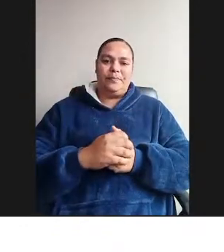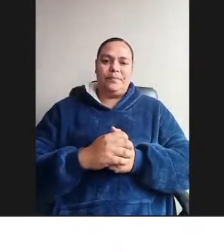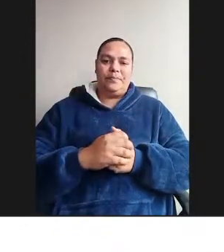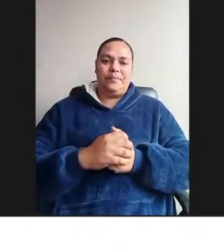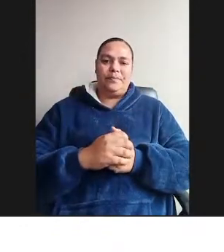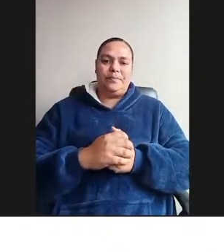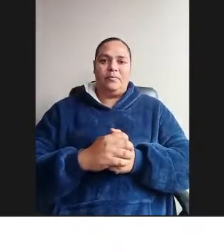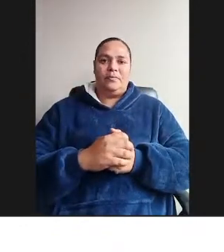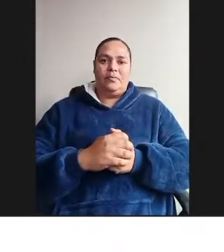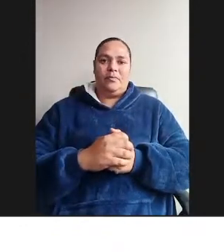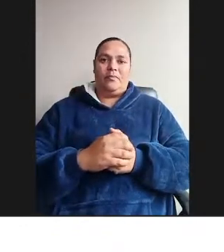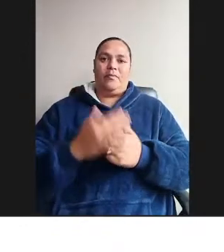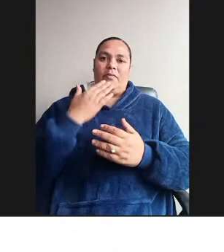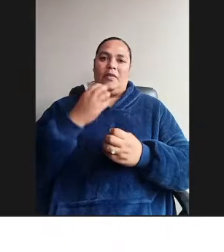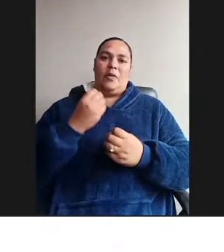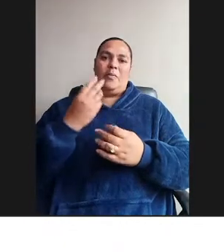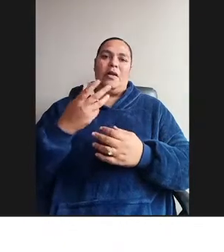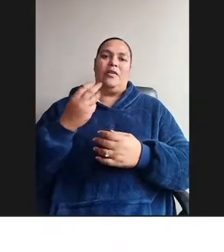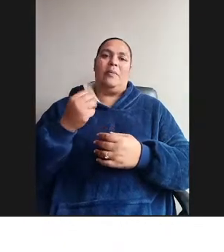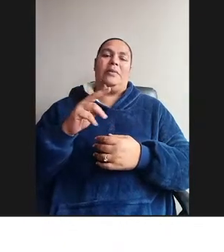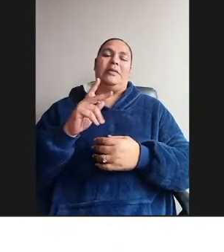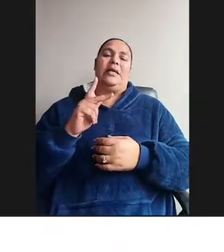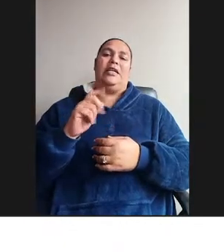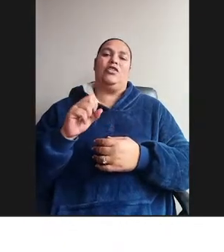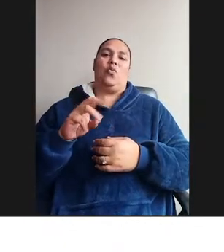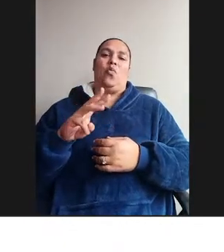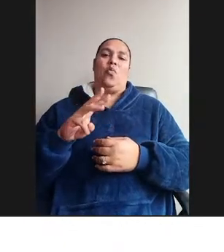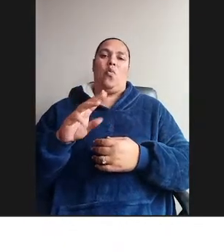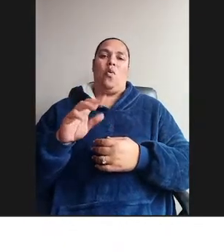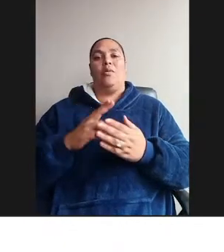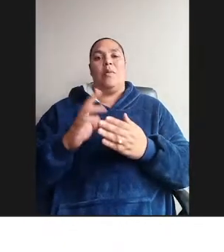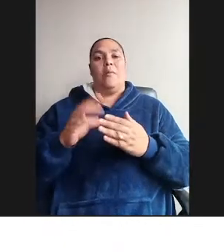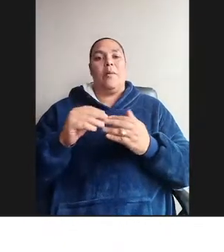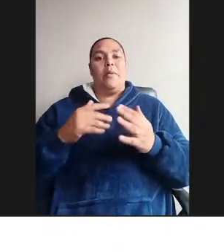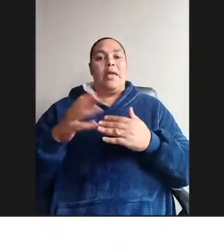Thank you very much, Mr. Keswa. Honorable members, any questions?